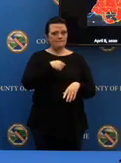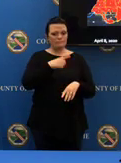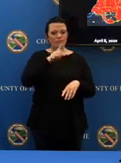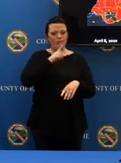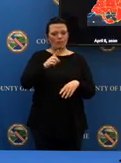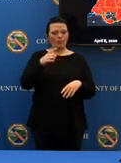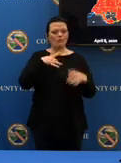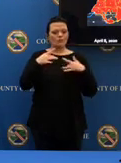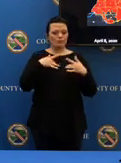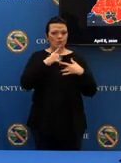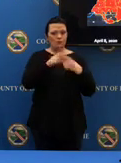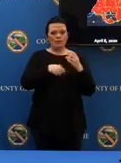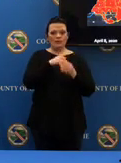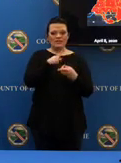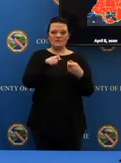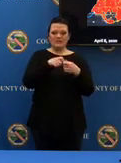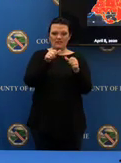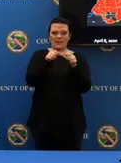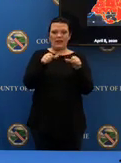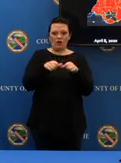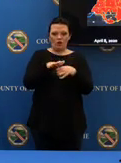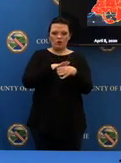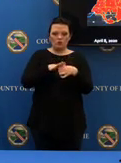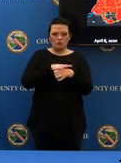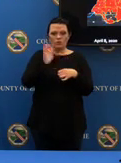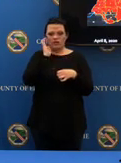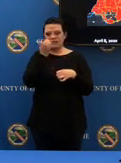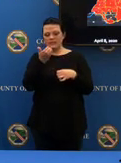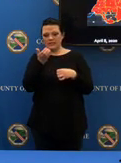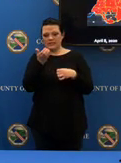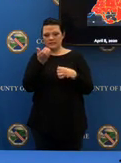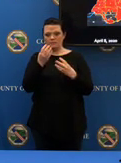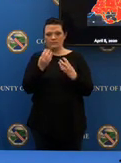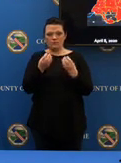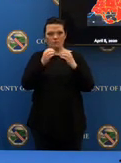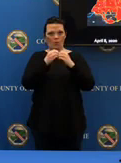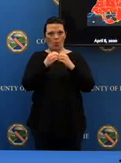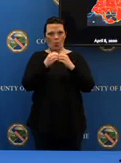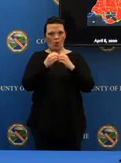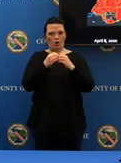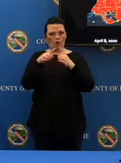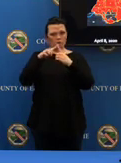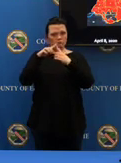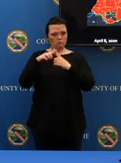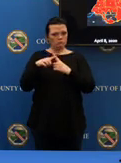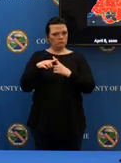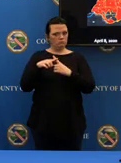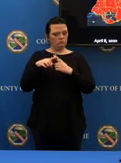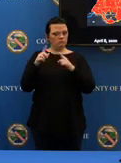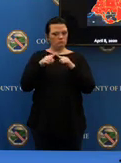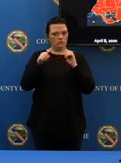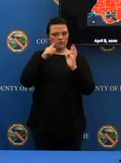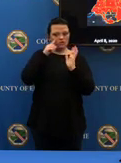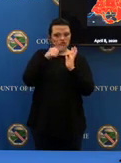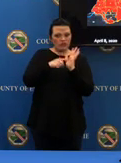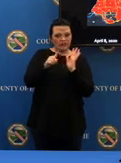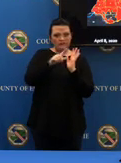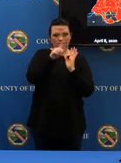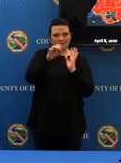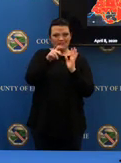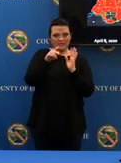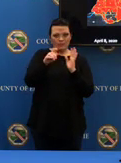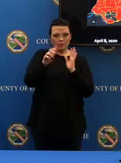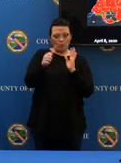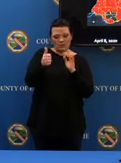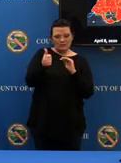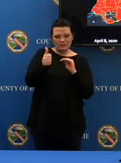concerned about certain areas of the county where there seems to be a greater propensity for cases, but just looking at the zip code alone does